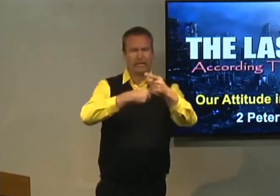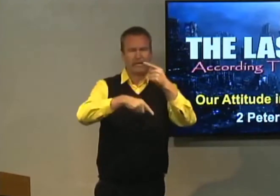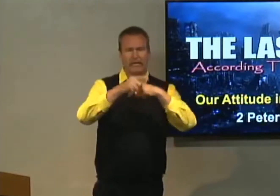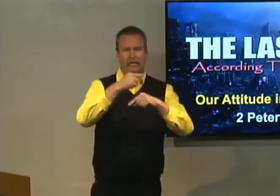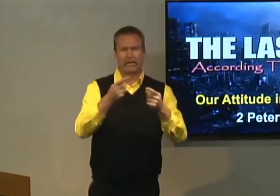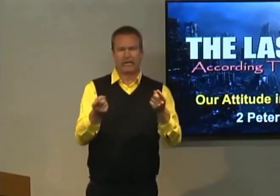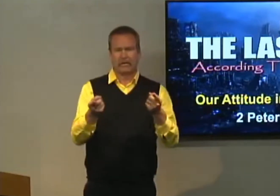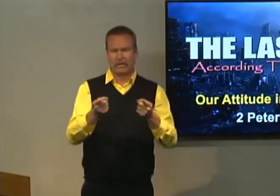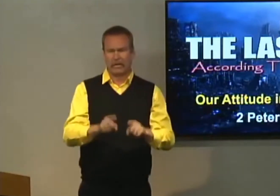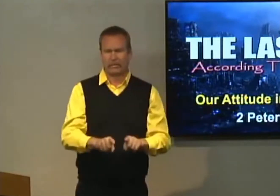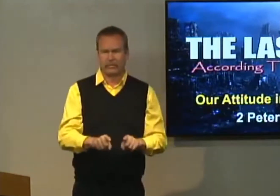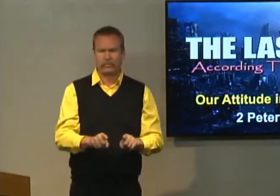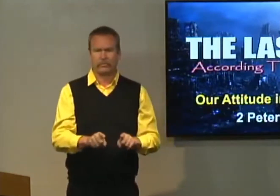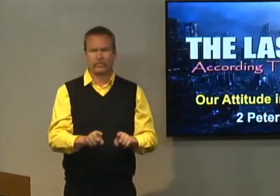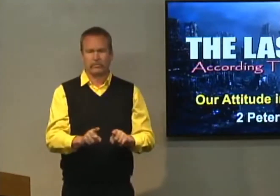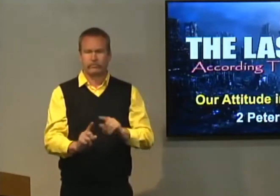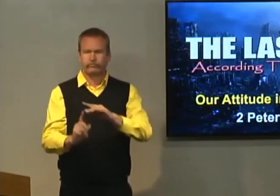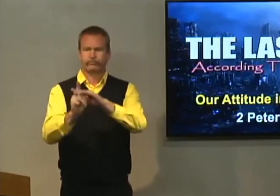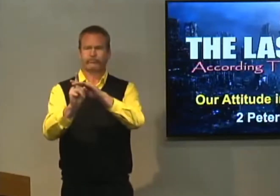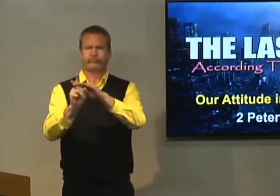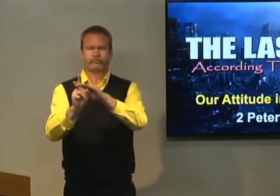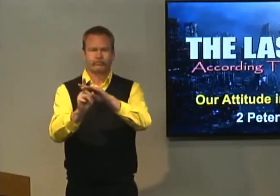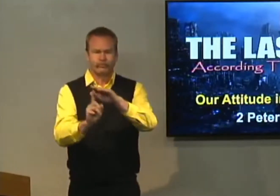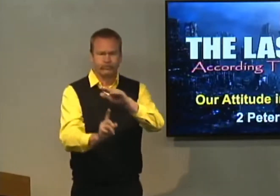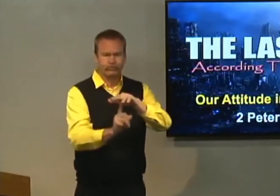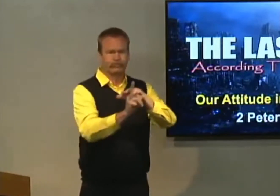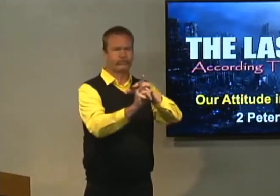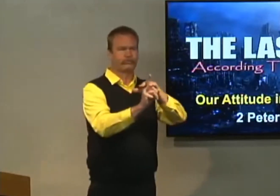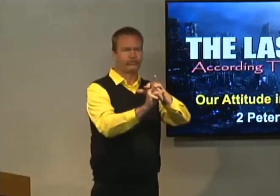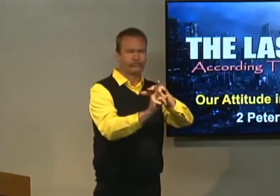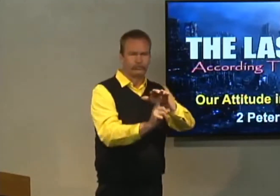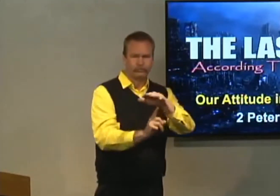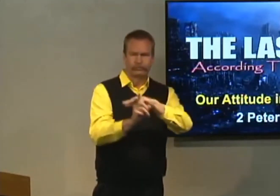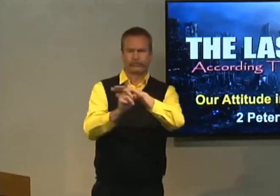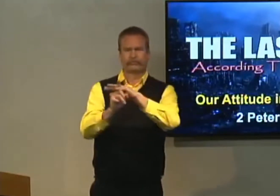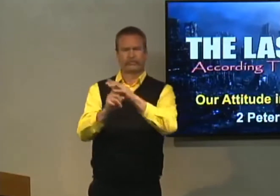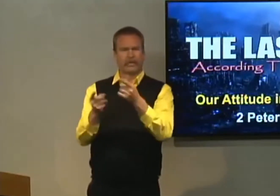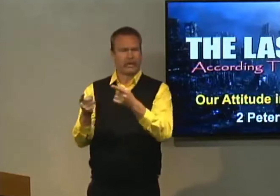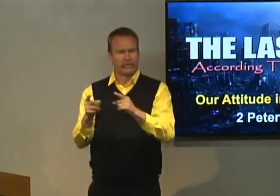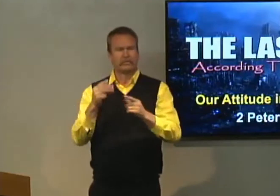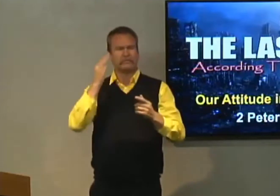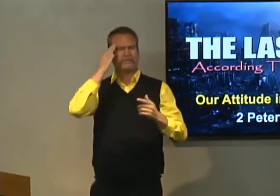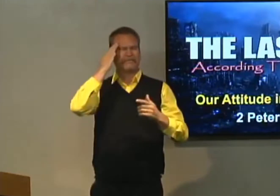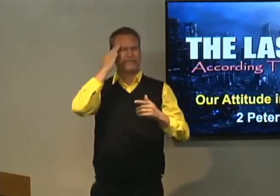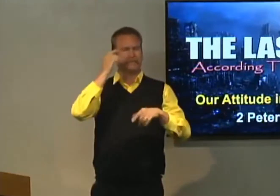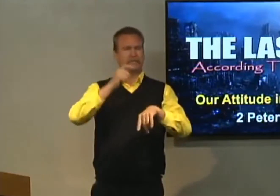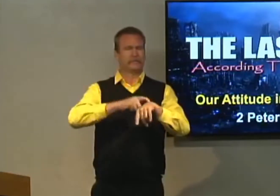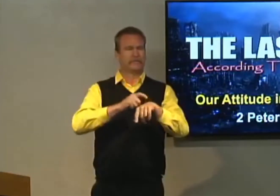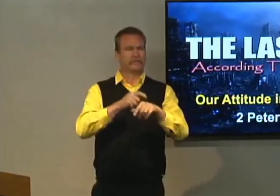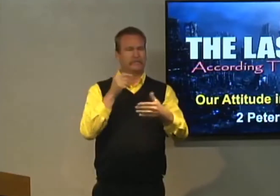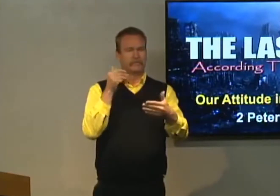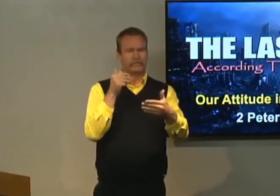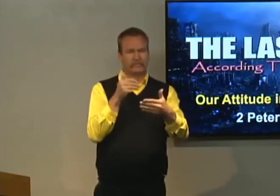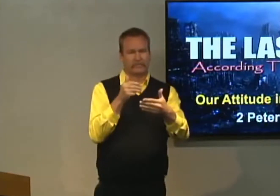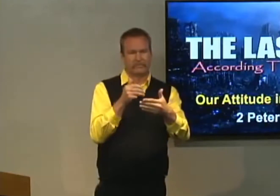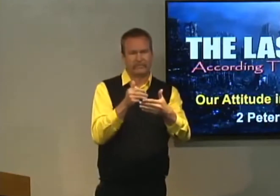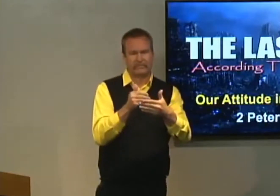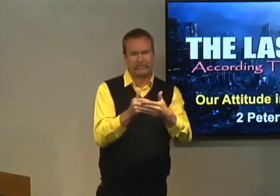We're to look forward to the future time, for the coming of Jesus. His coming. And that time